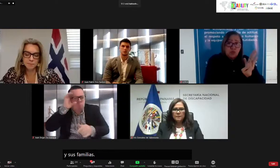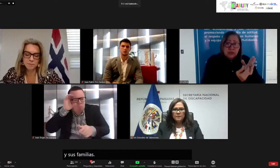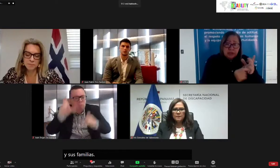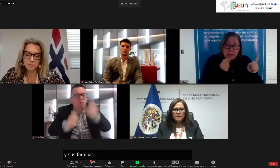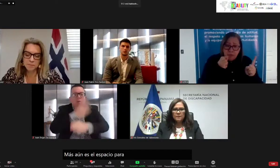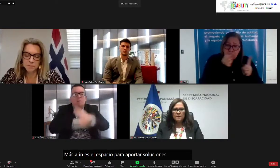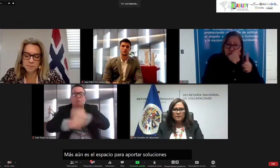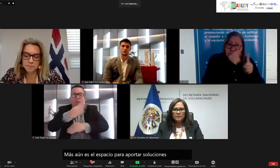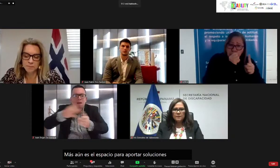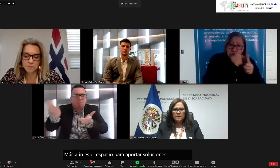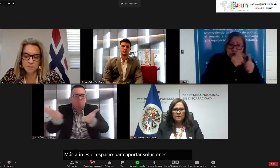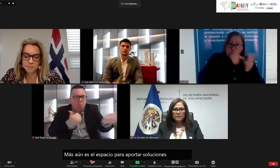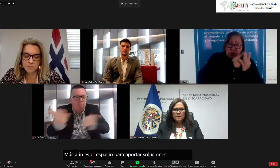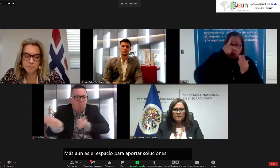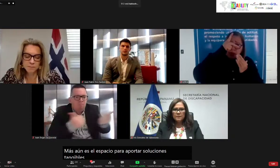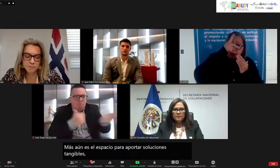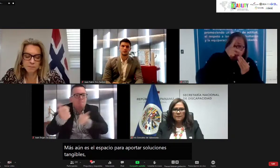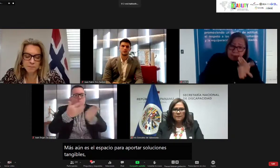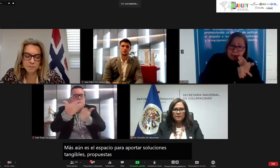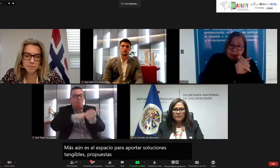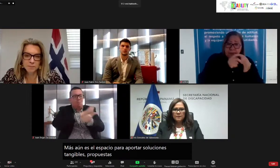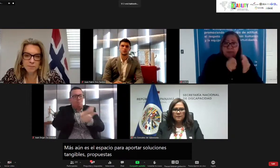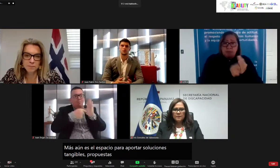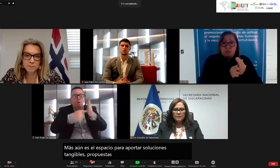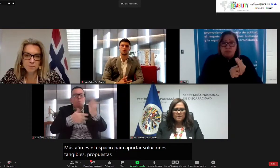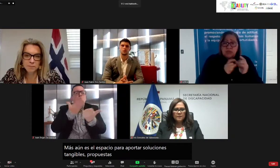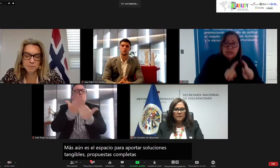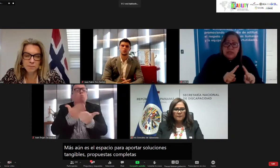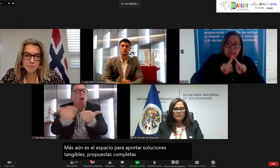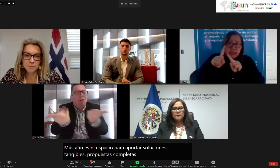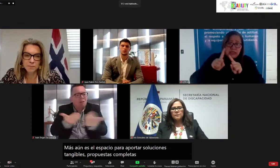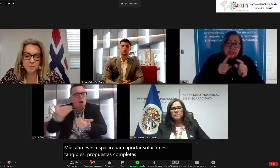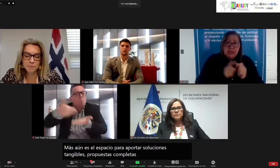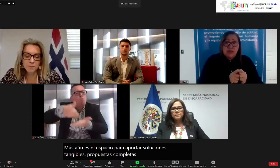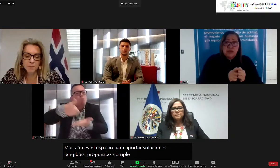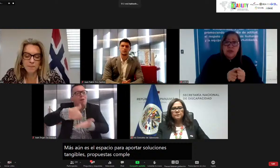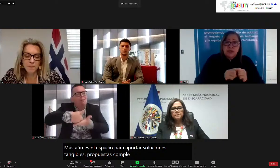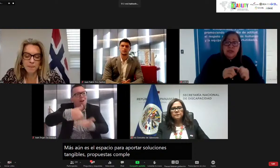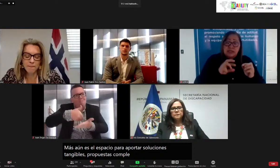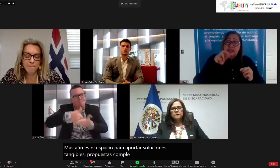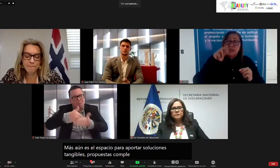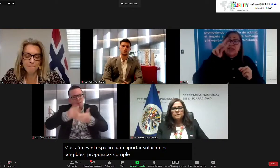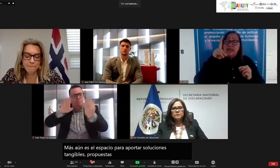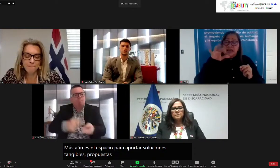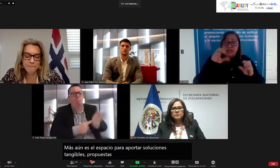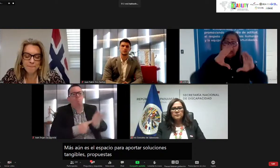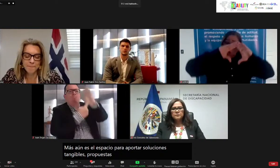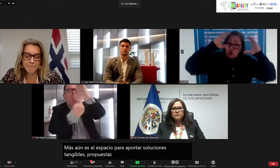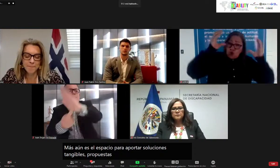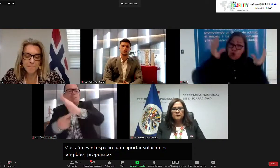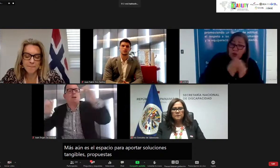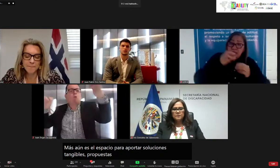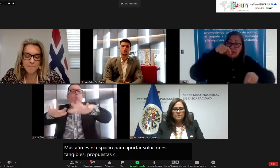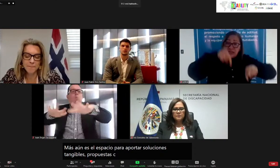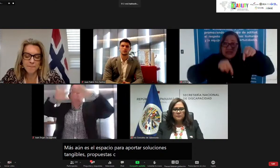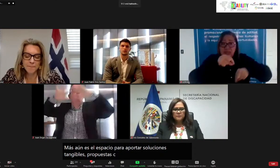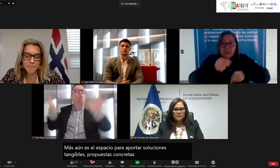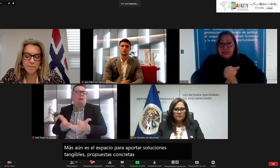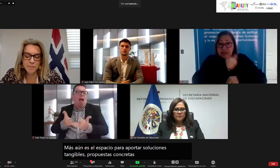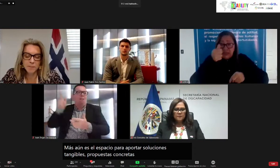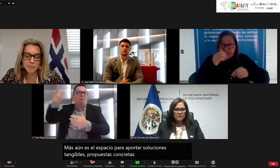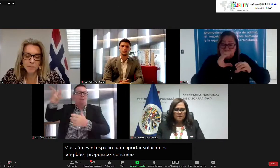propose specific proposals for plans and actions that will be taken before the